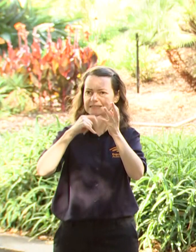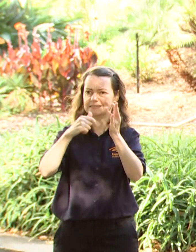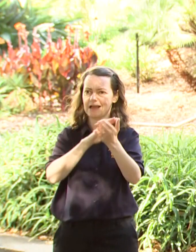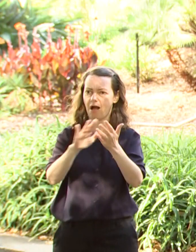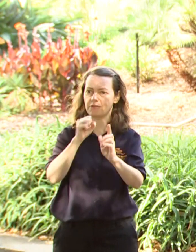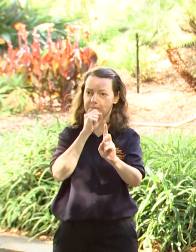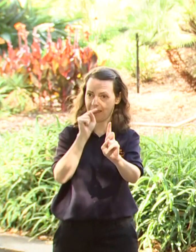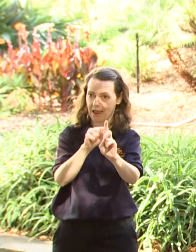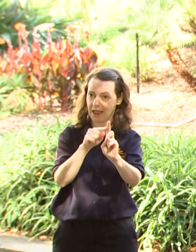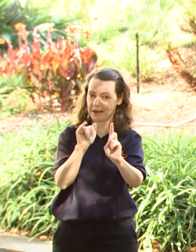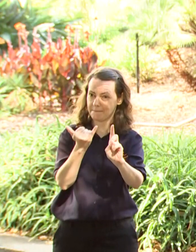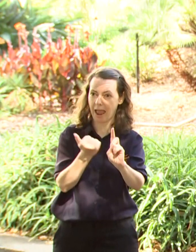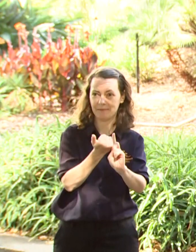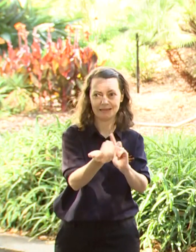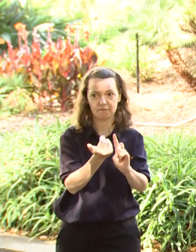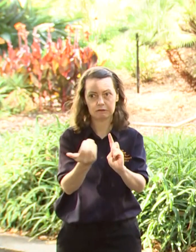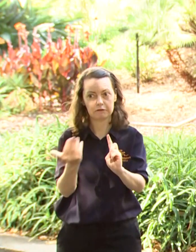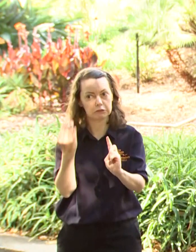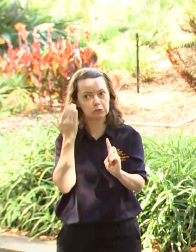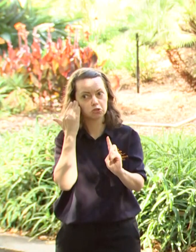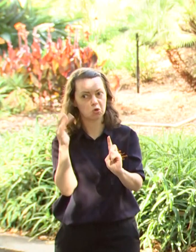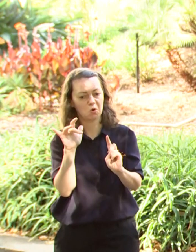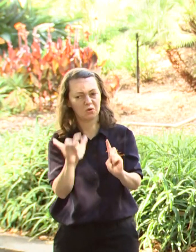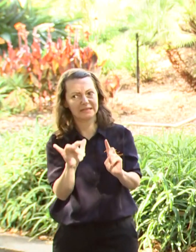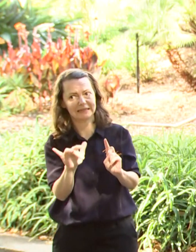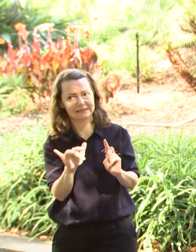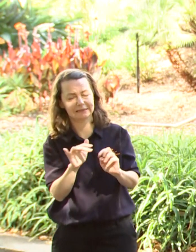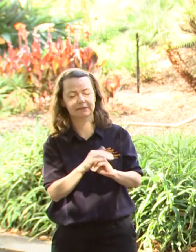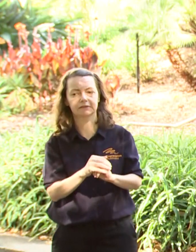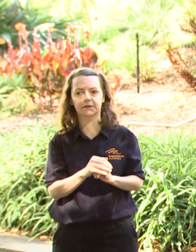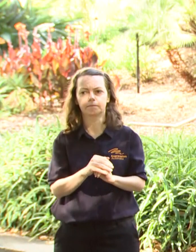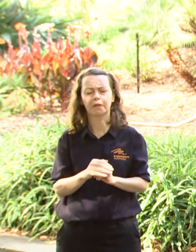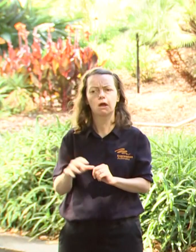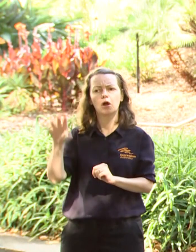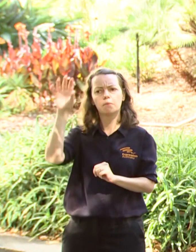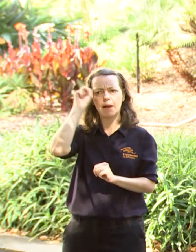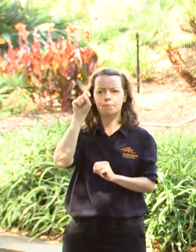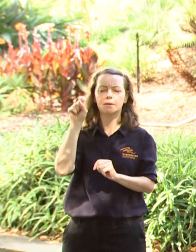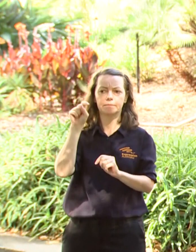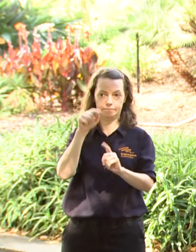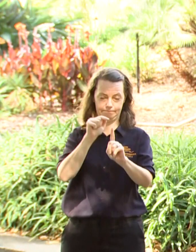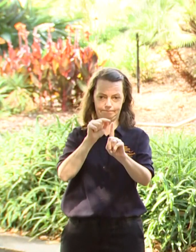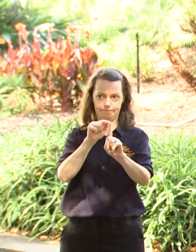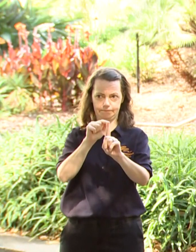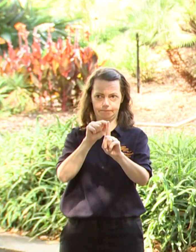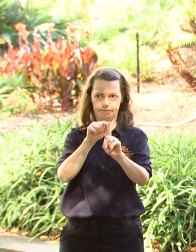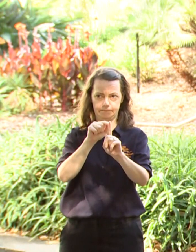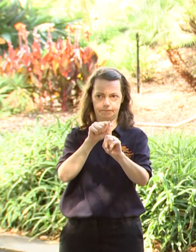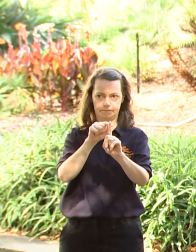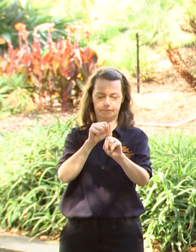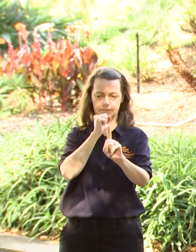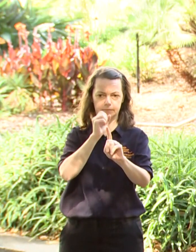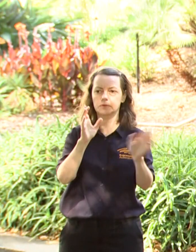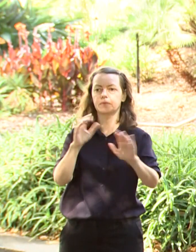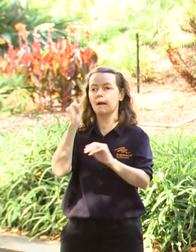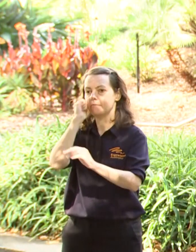sometimes the hardest thing, and I just take you back, as I did yesterday, in the very early hours of the positive test out of Black Rock, we had a